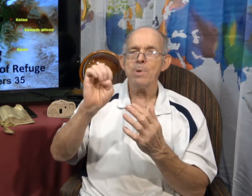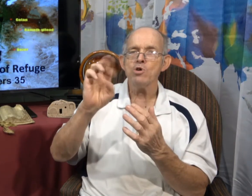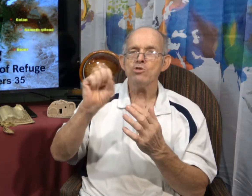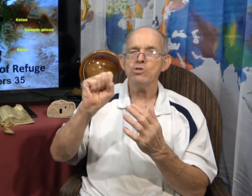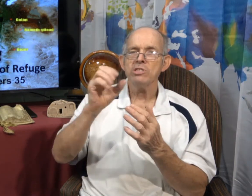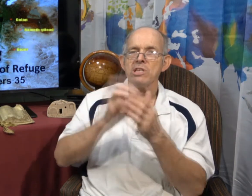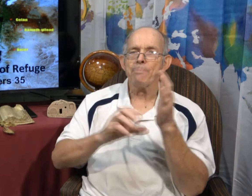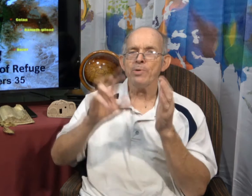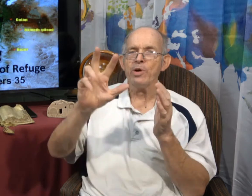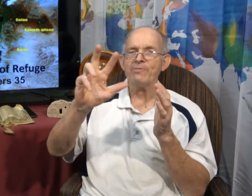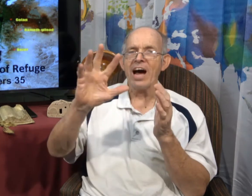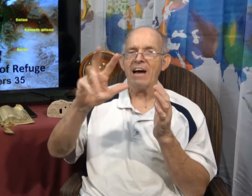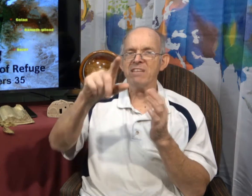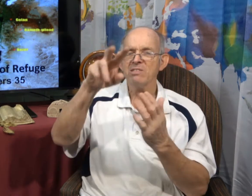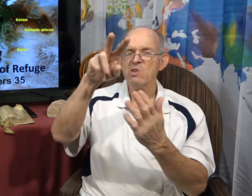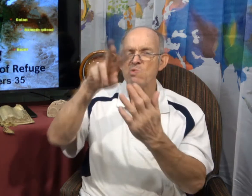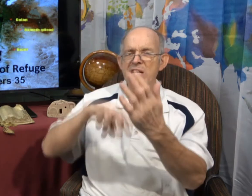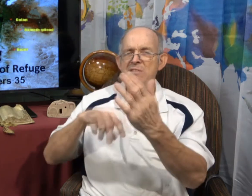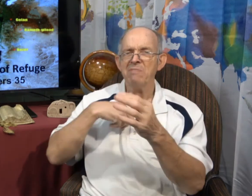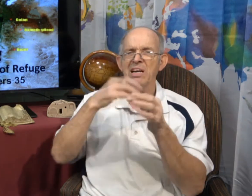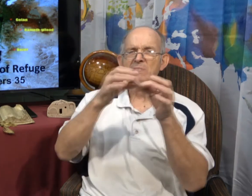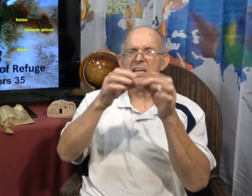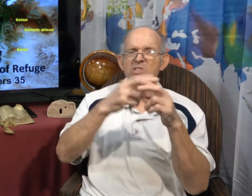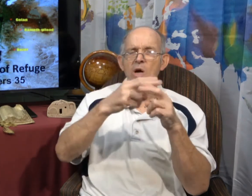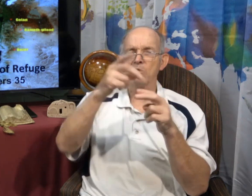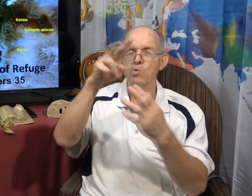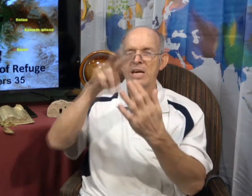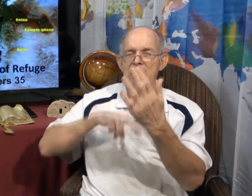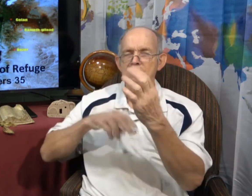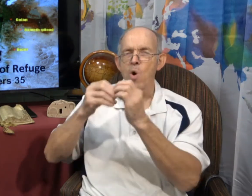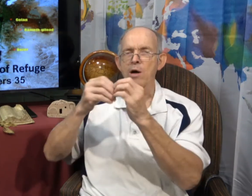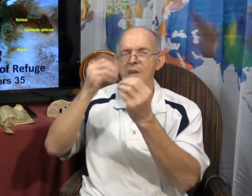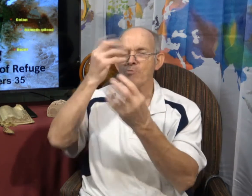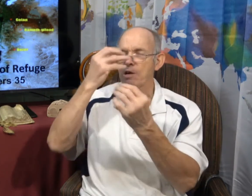Numbers chapter 35. Read a bit short. You read more information.